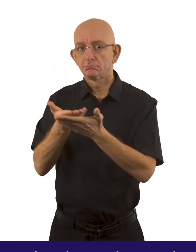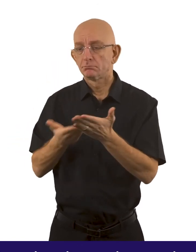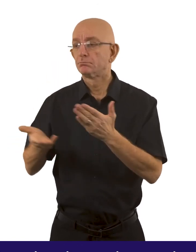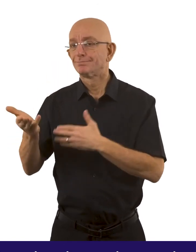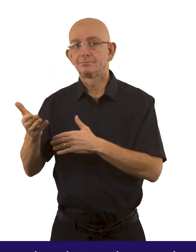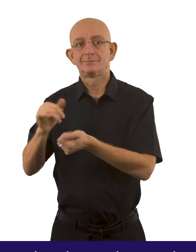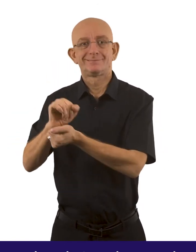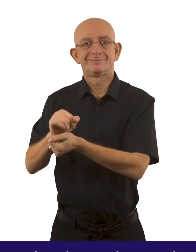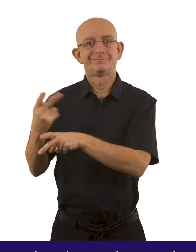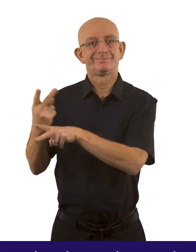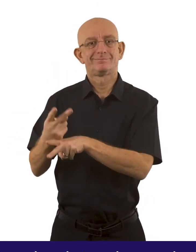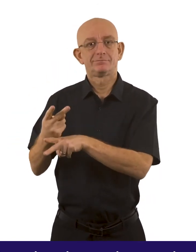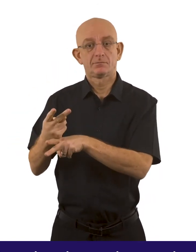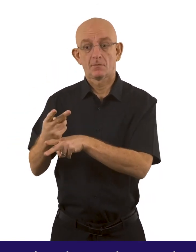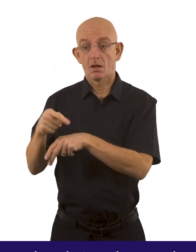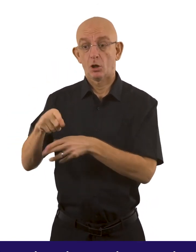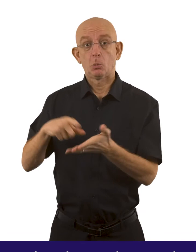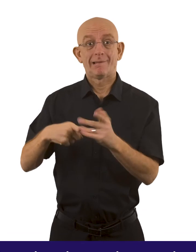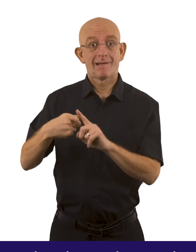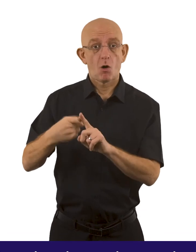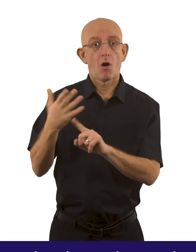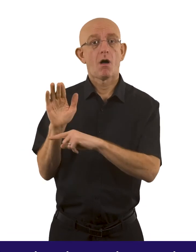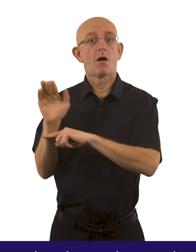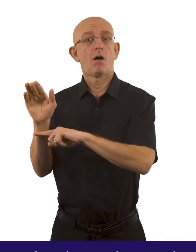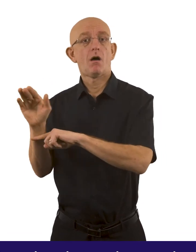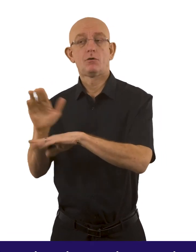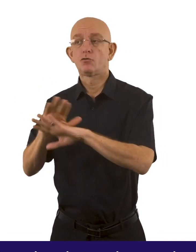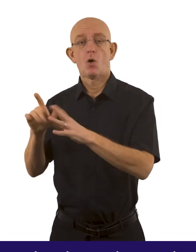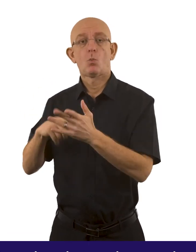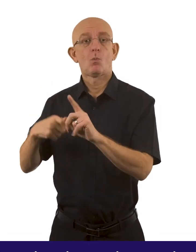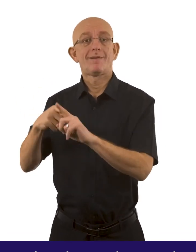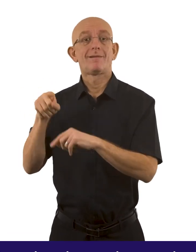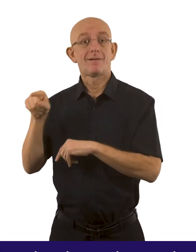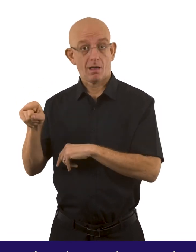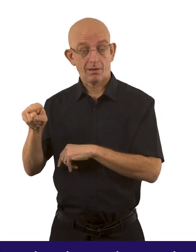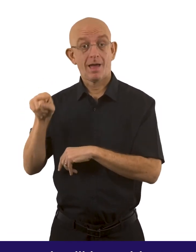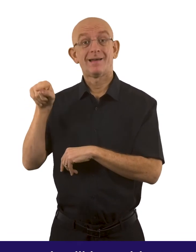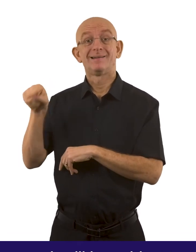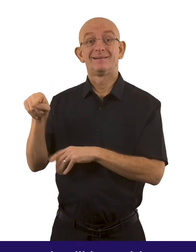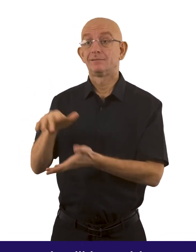It may be transferred and stored securely outside the UK.